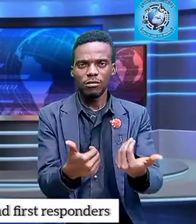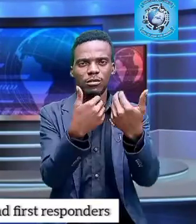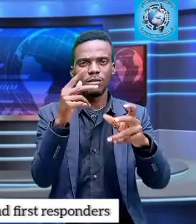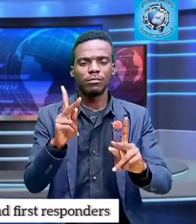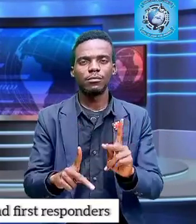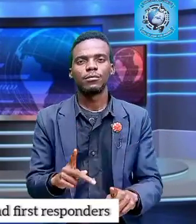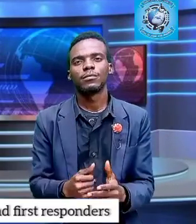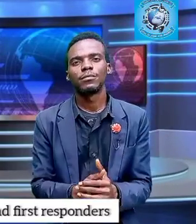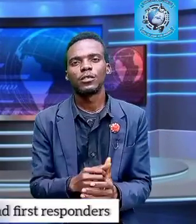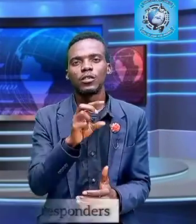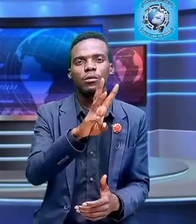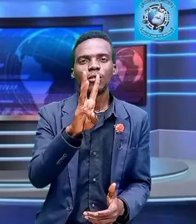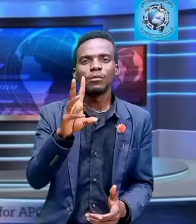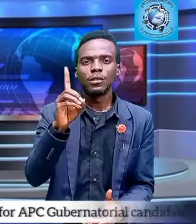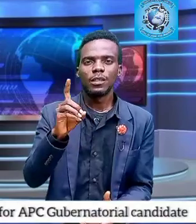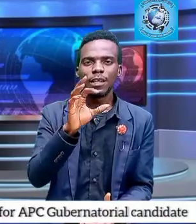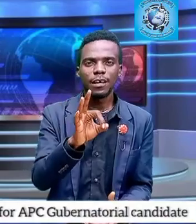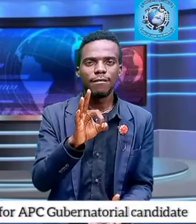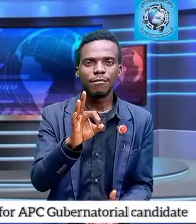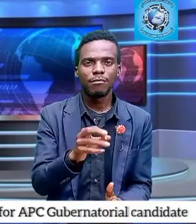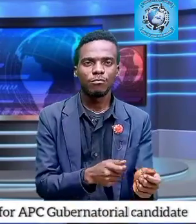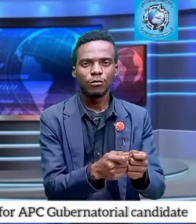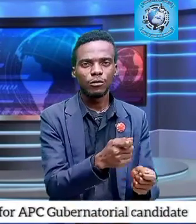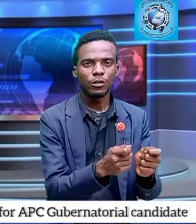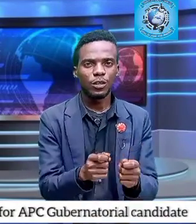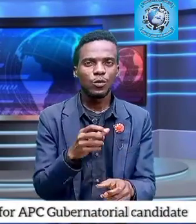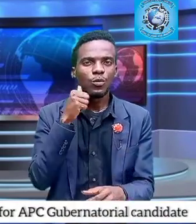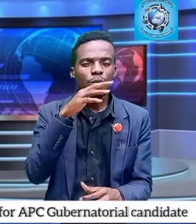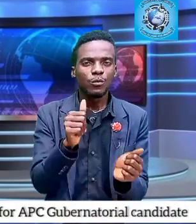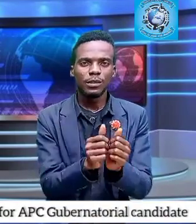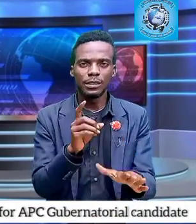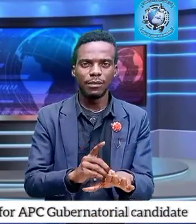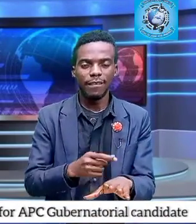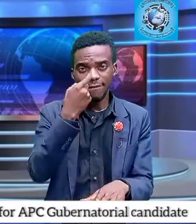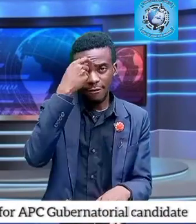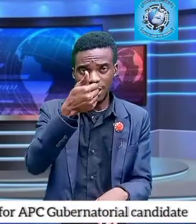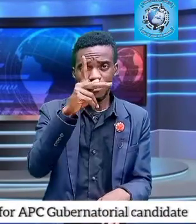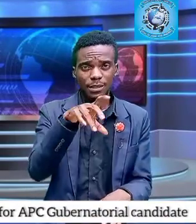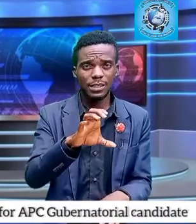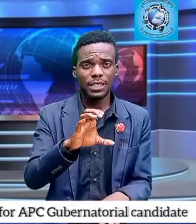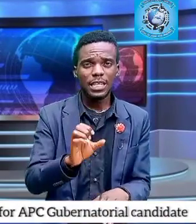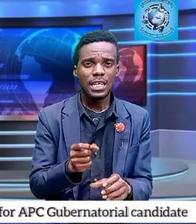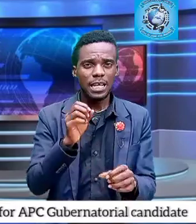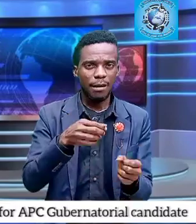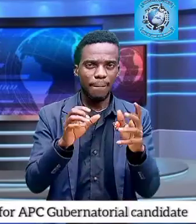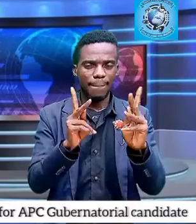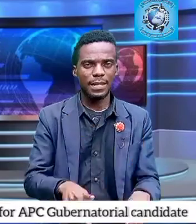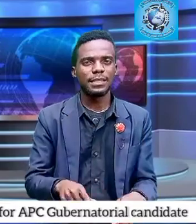victims. WWDF mobilizes women with disabilities for APC gubernatorial